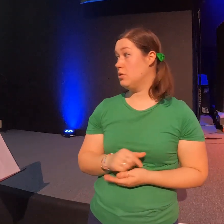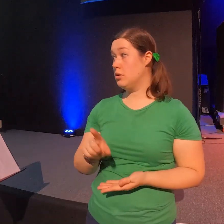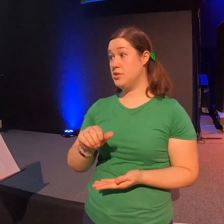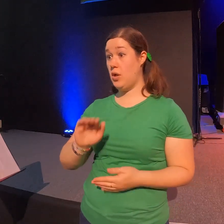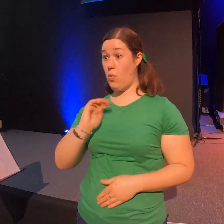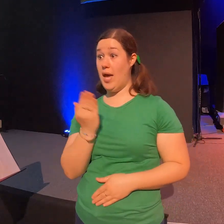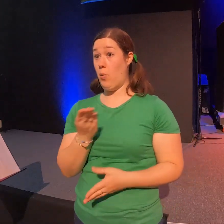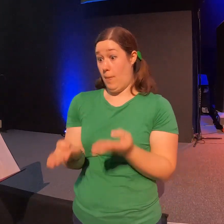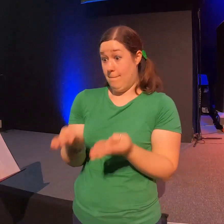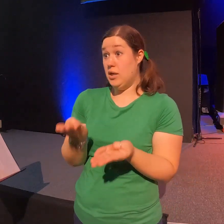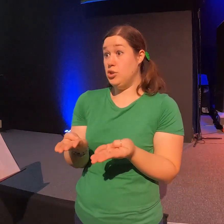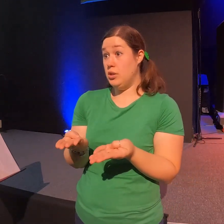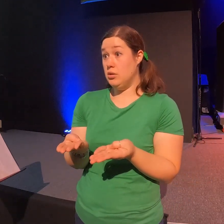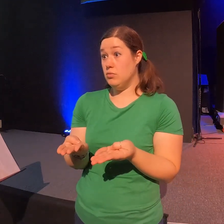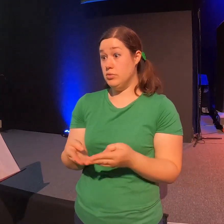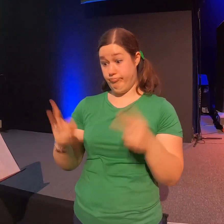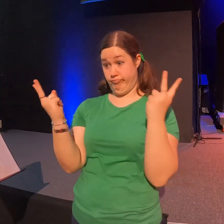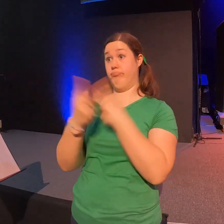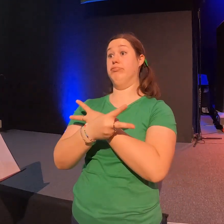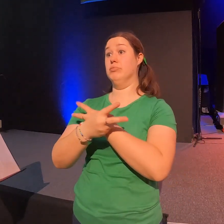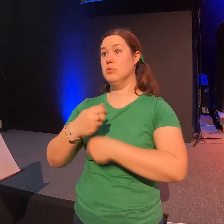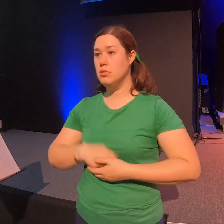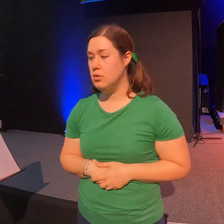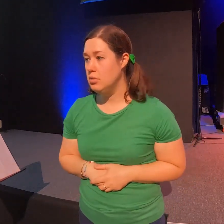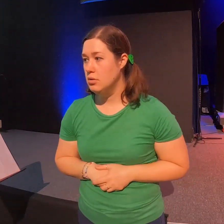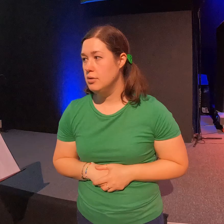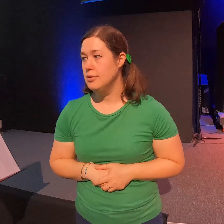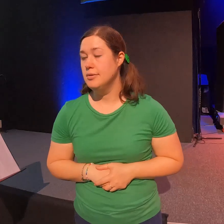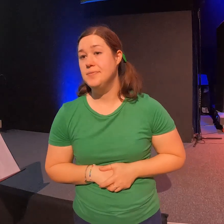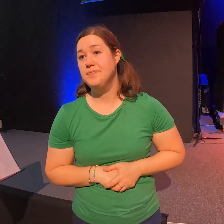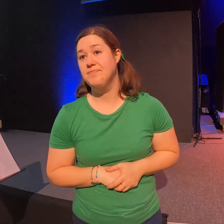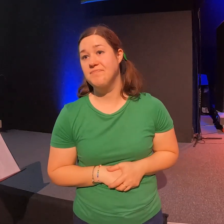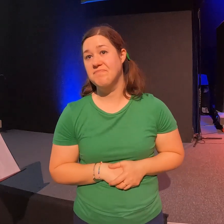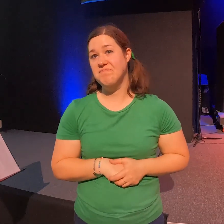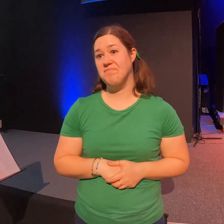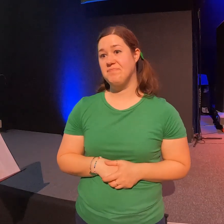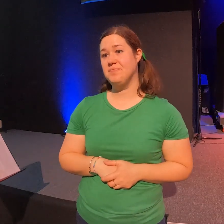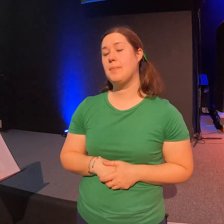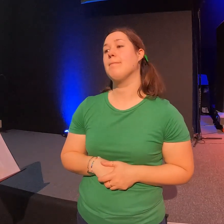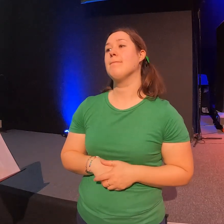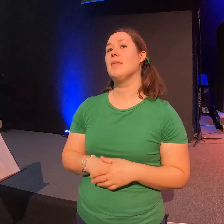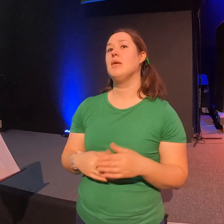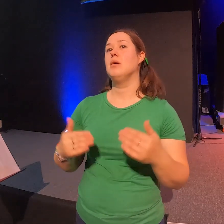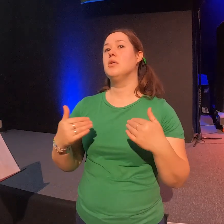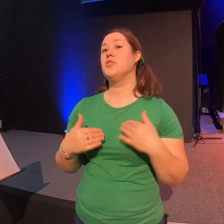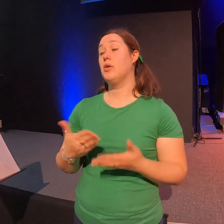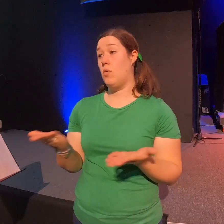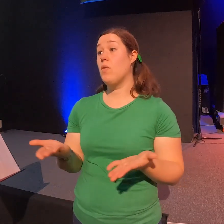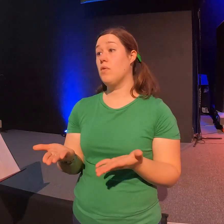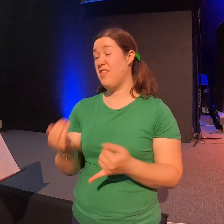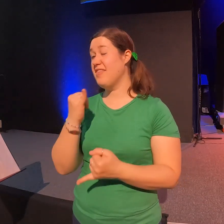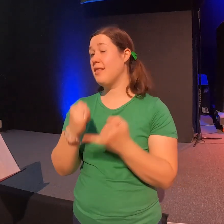Here's the next one, the last one. I have a lot more, but y'all wouldn't sit through all of it.